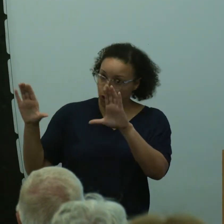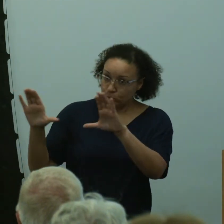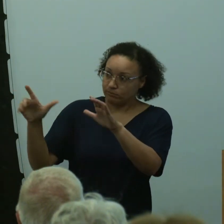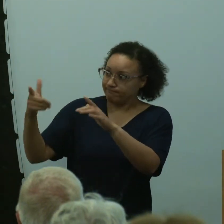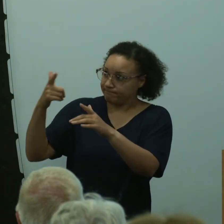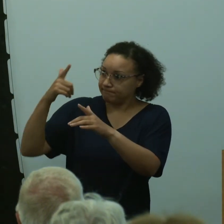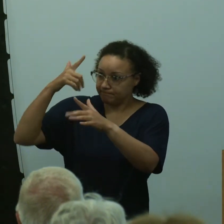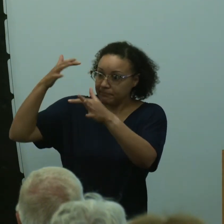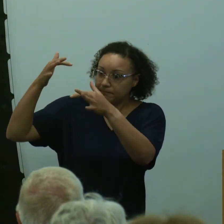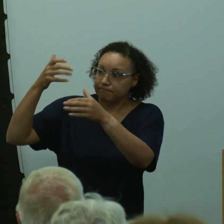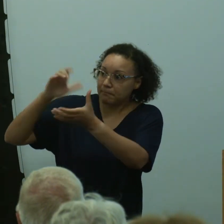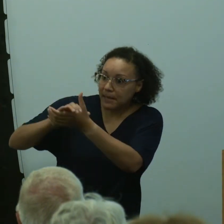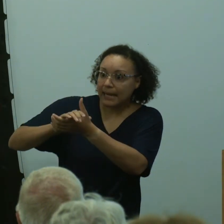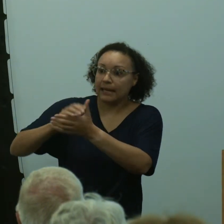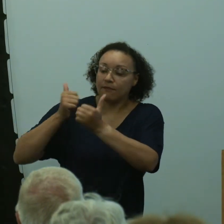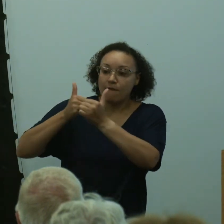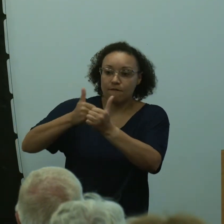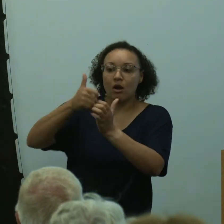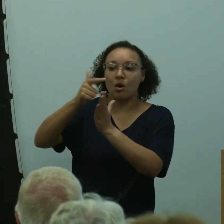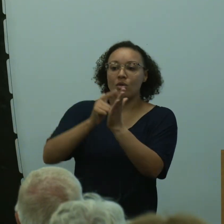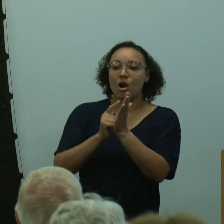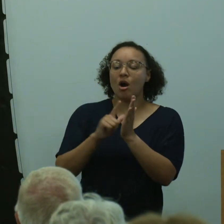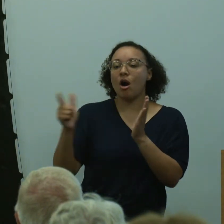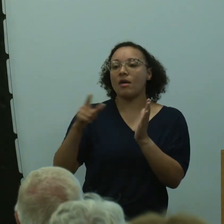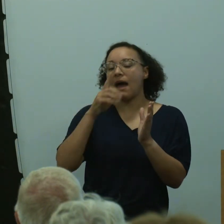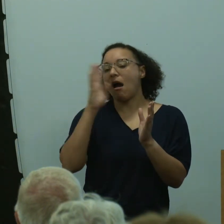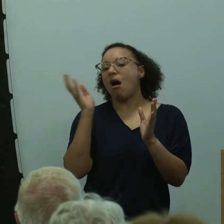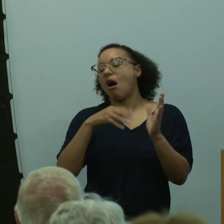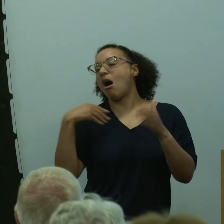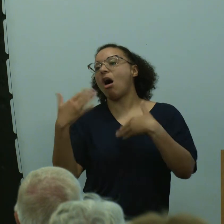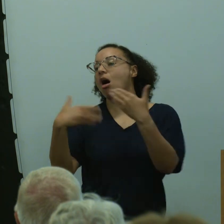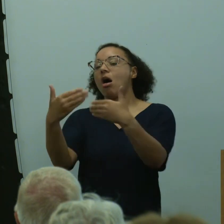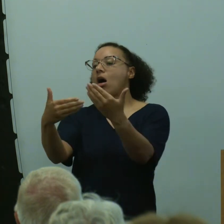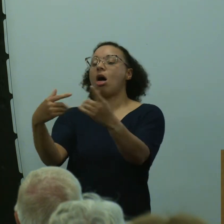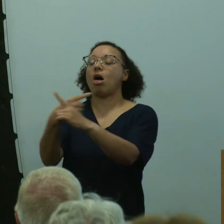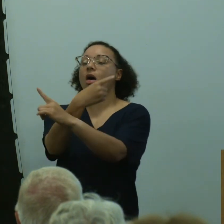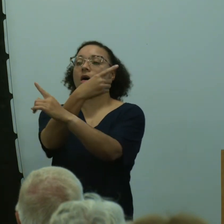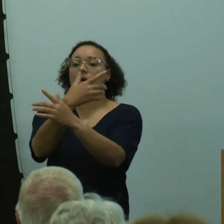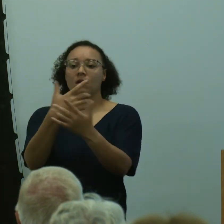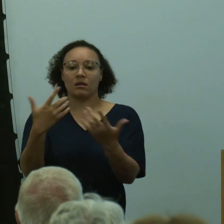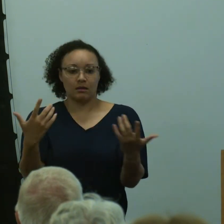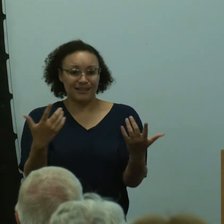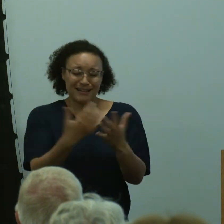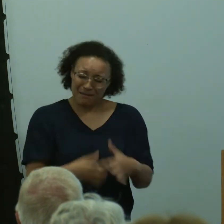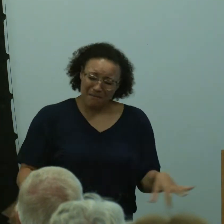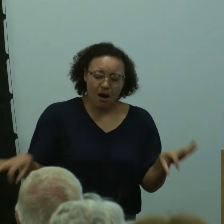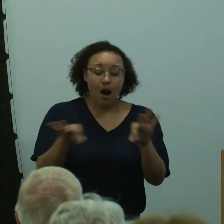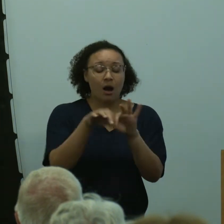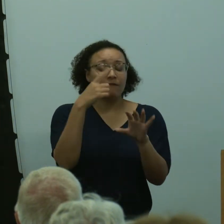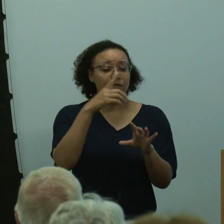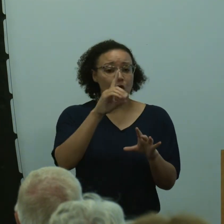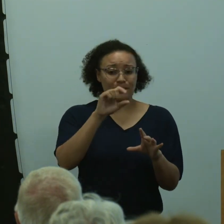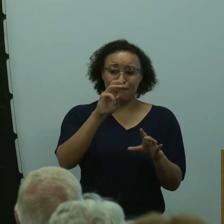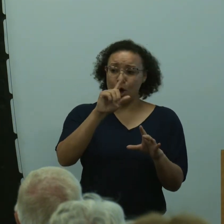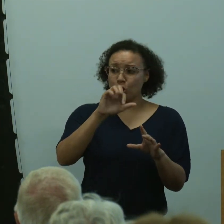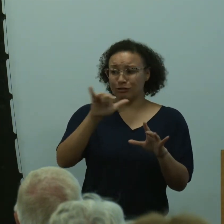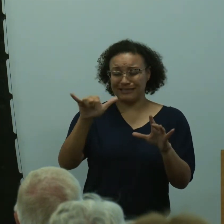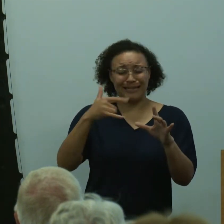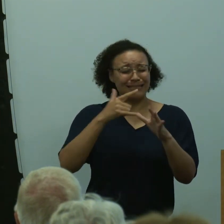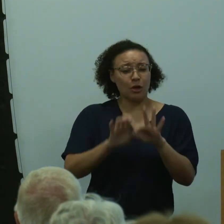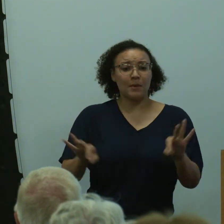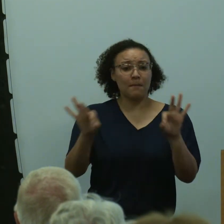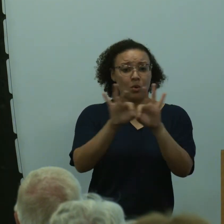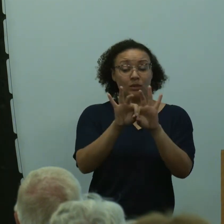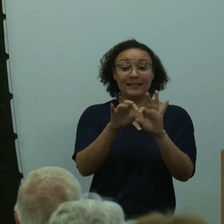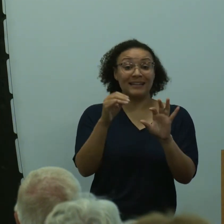law. You don't operate outside the rule of law. Democracy depends on that, because otherwise you need a police